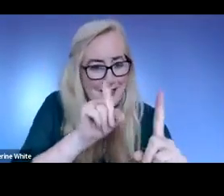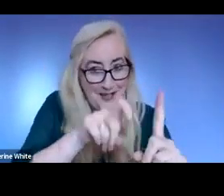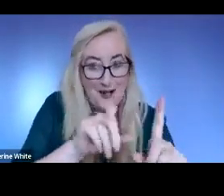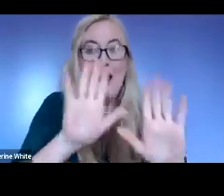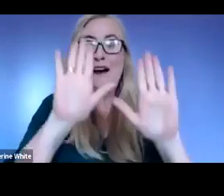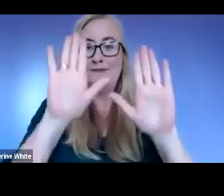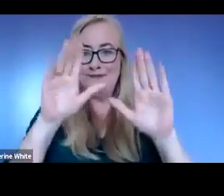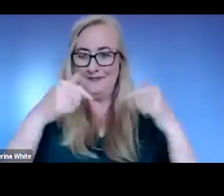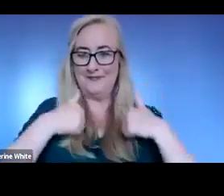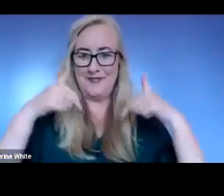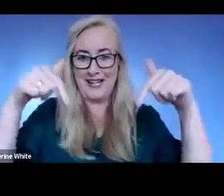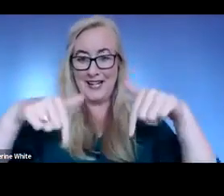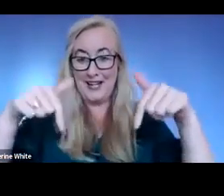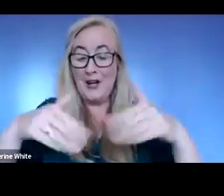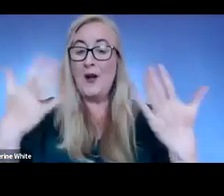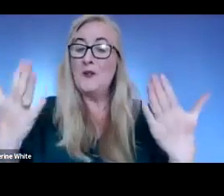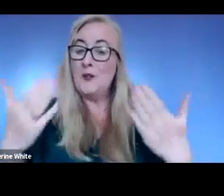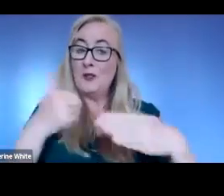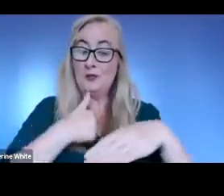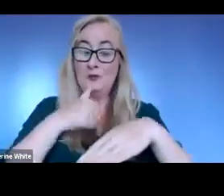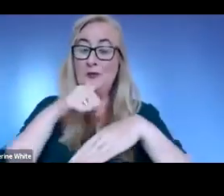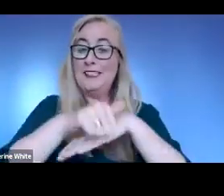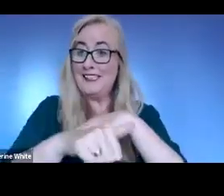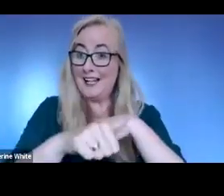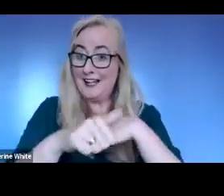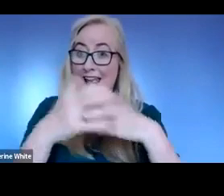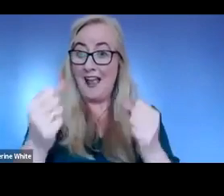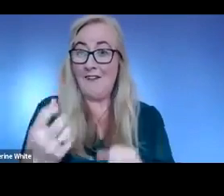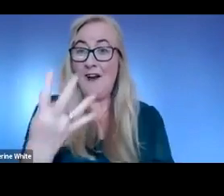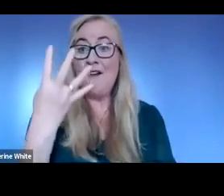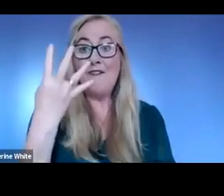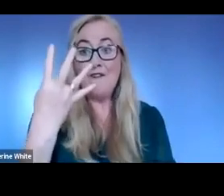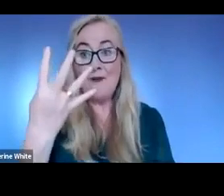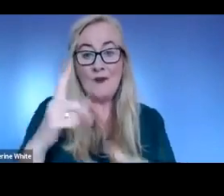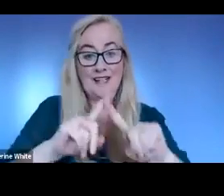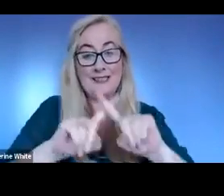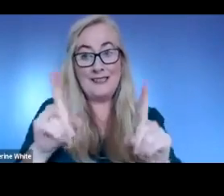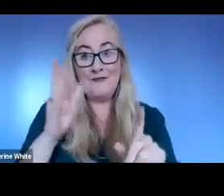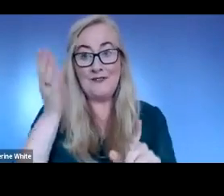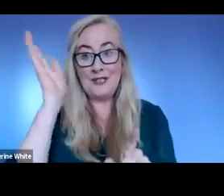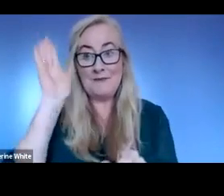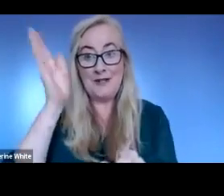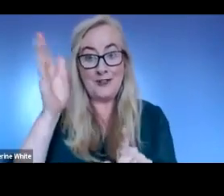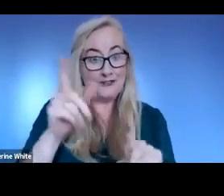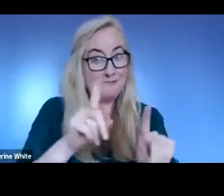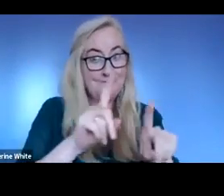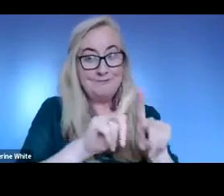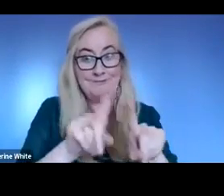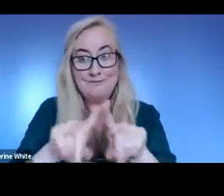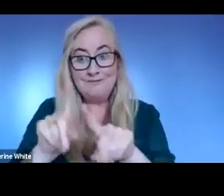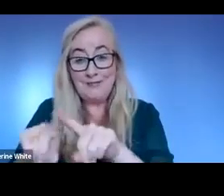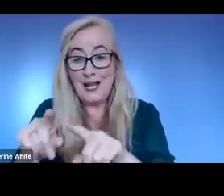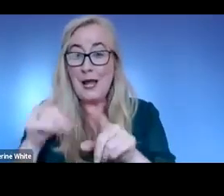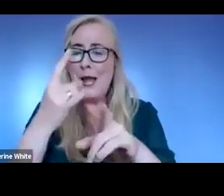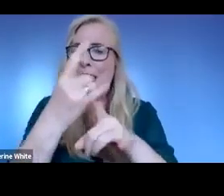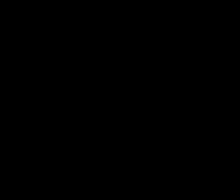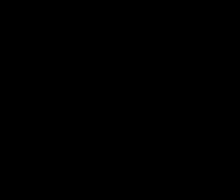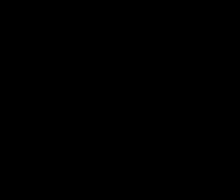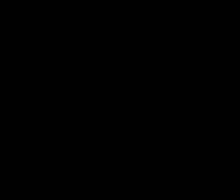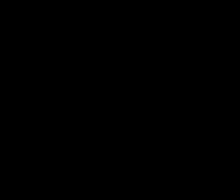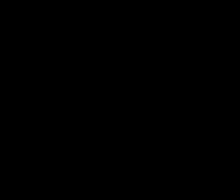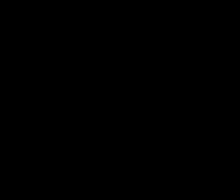are. Today, I am joined by 4 engaging and informed speakers to help us